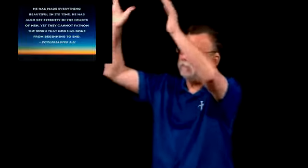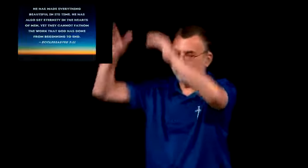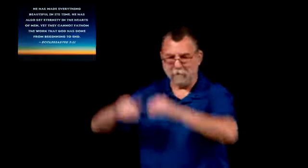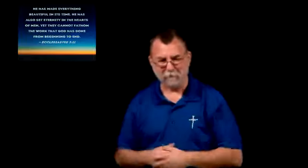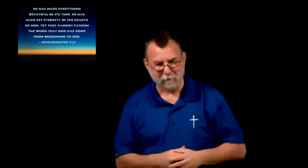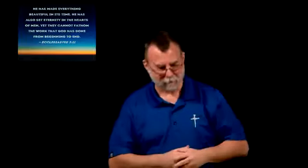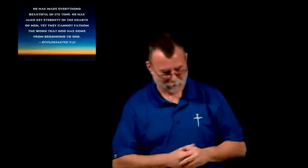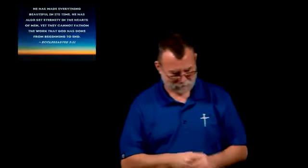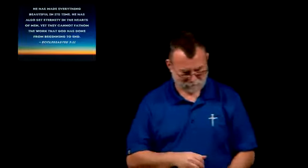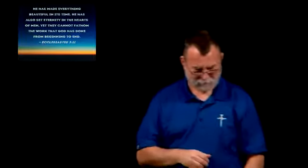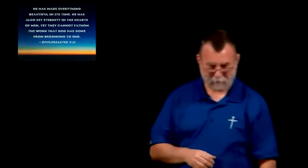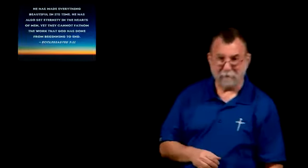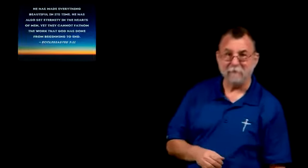So again, praise be to God.